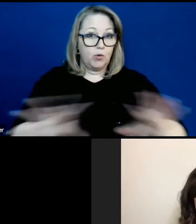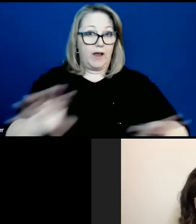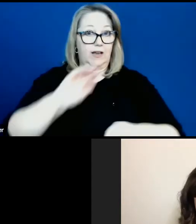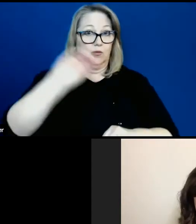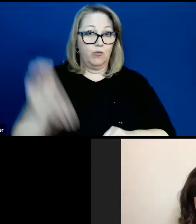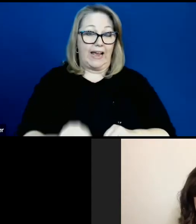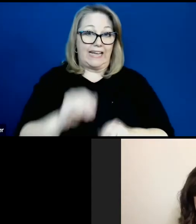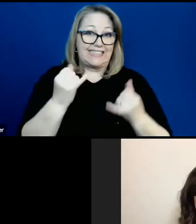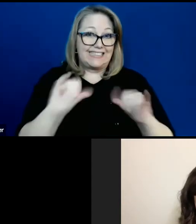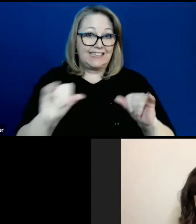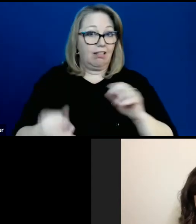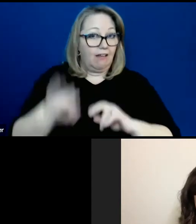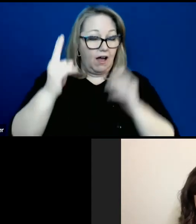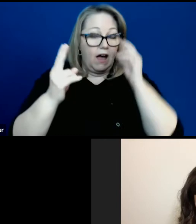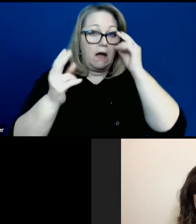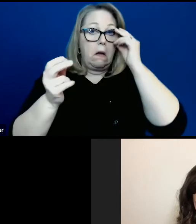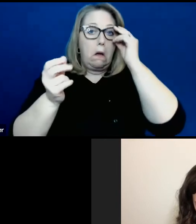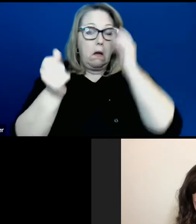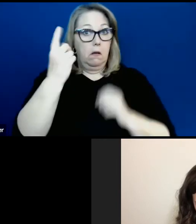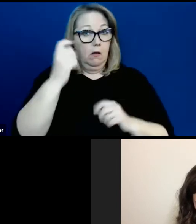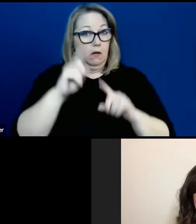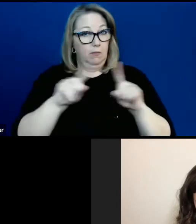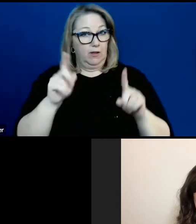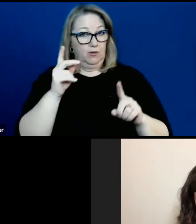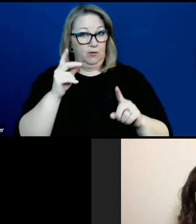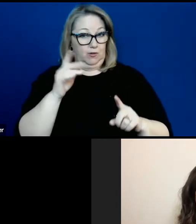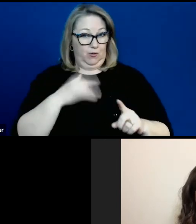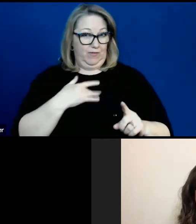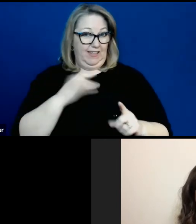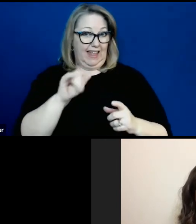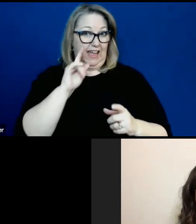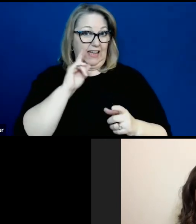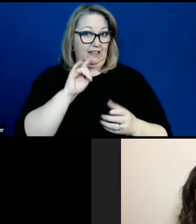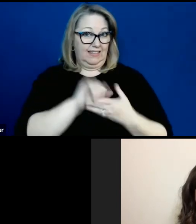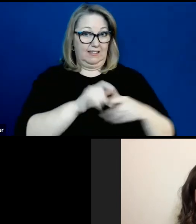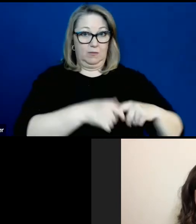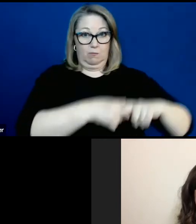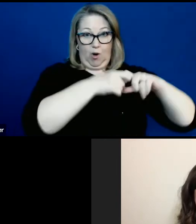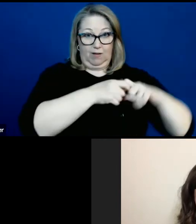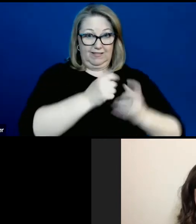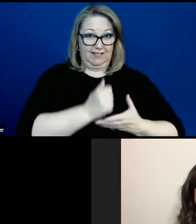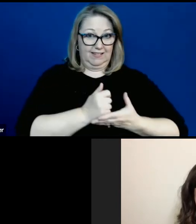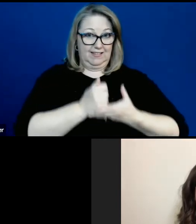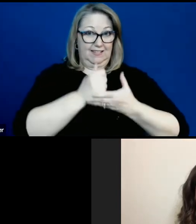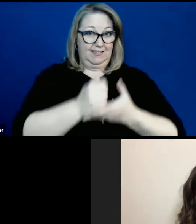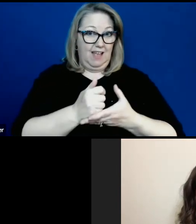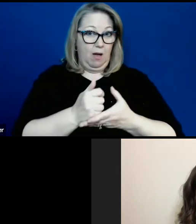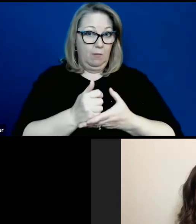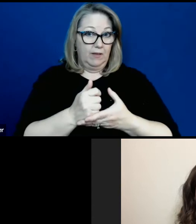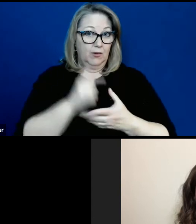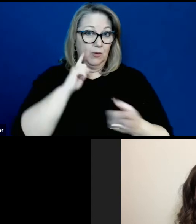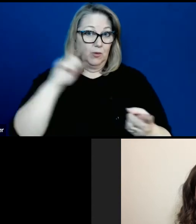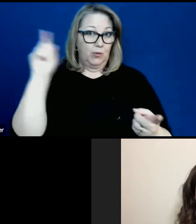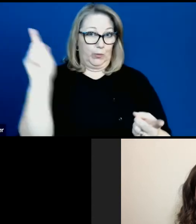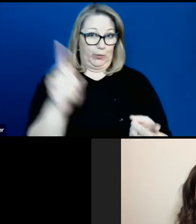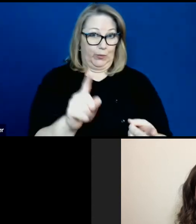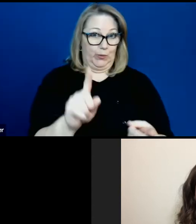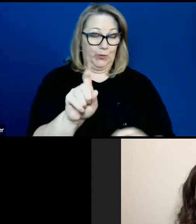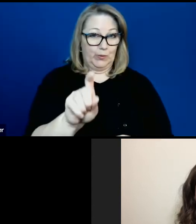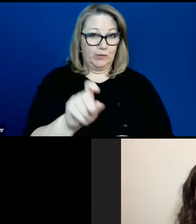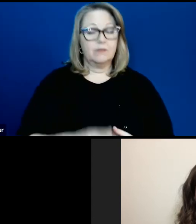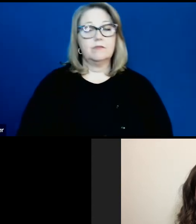stopping the spread of COVID-19 to a point? Or what data do we have on that, if there is any? Well, I'm sure that you follow